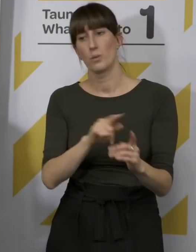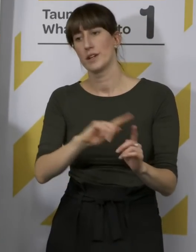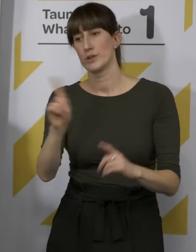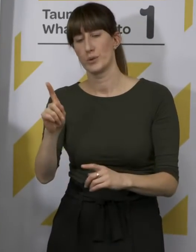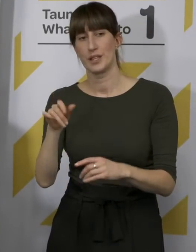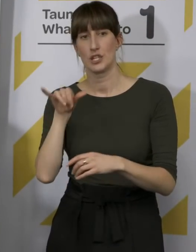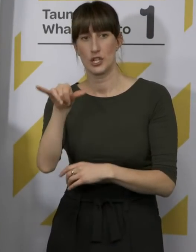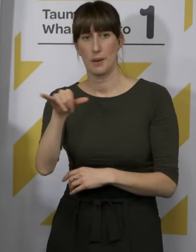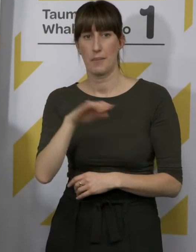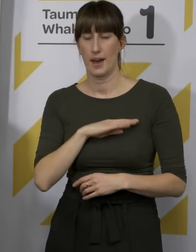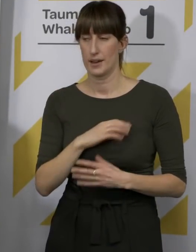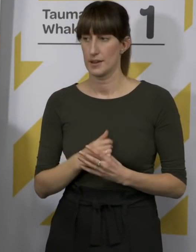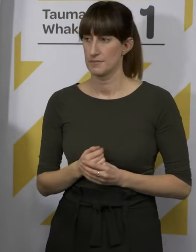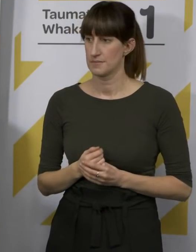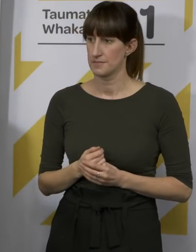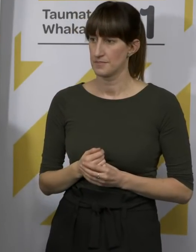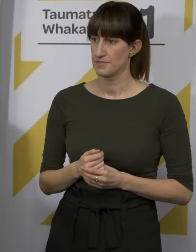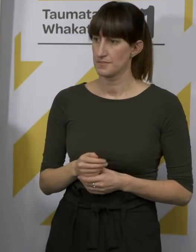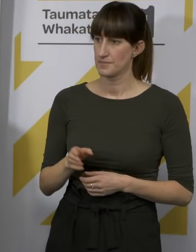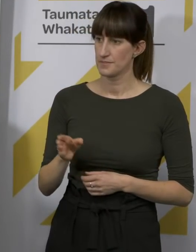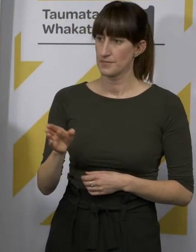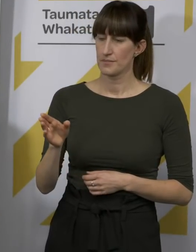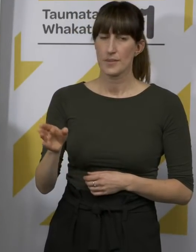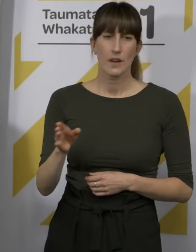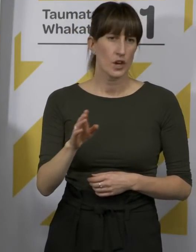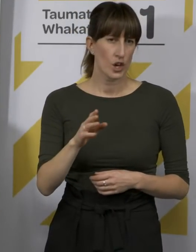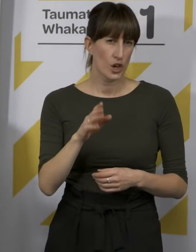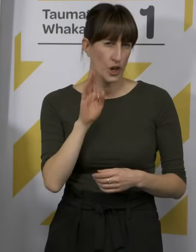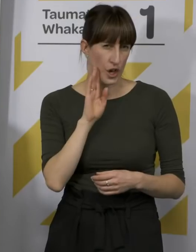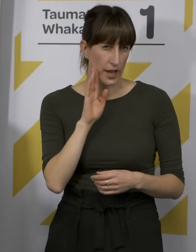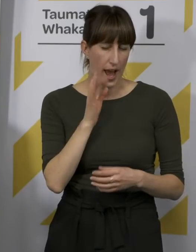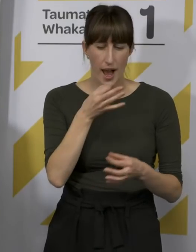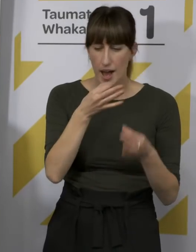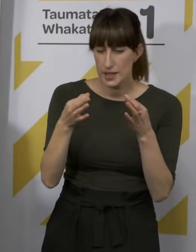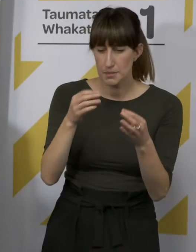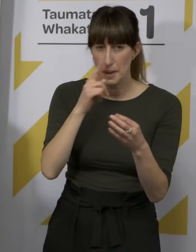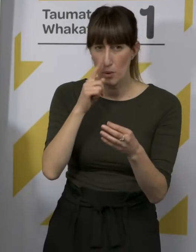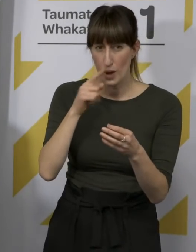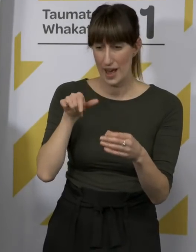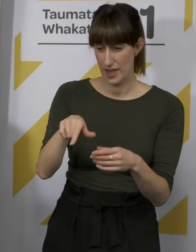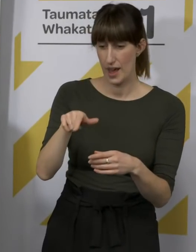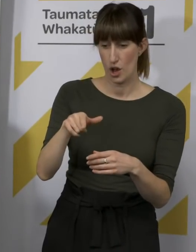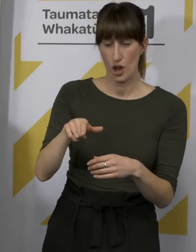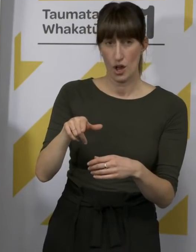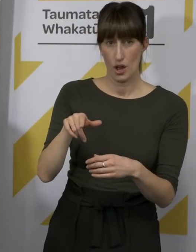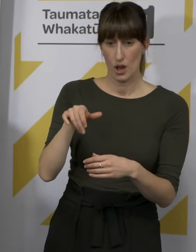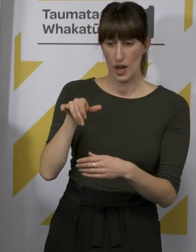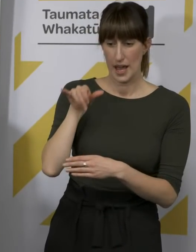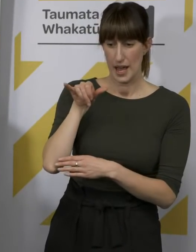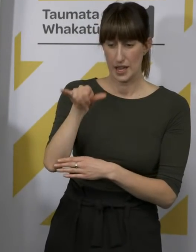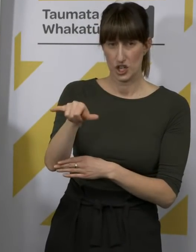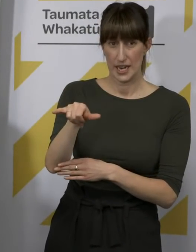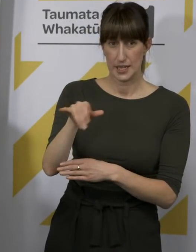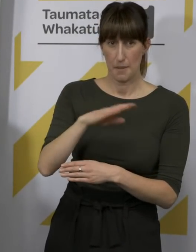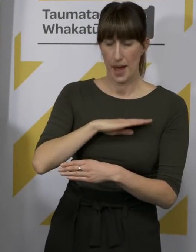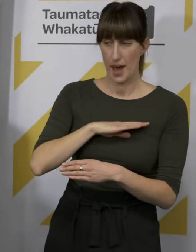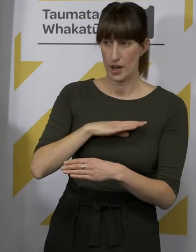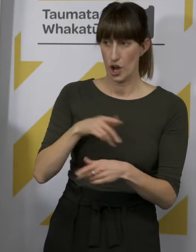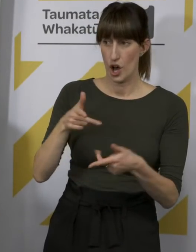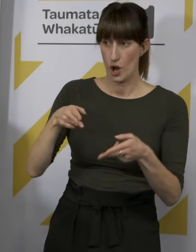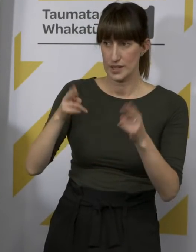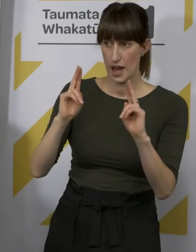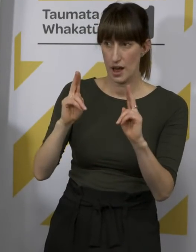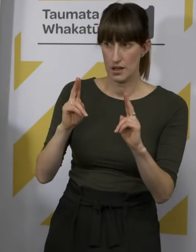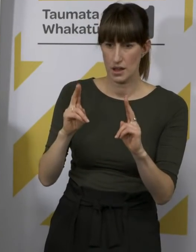at the Jet Park Hotel, they say it was only when it kind of hit the news media, the fact that those 2 women being released without being tested, that there was suddenly